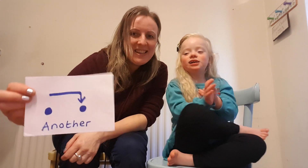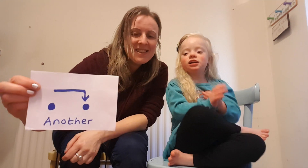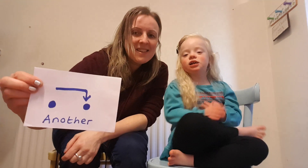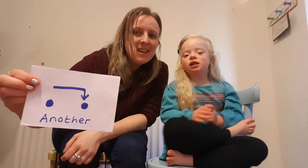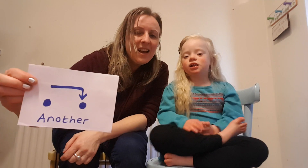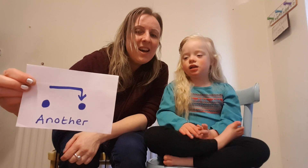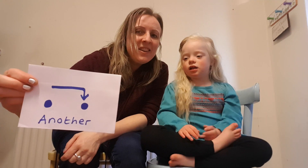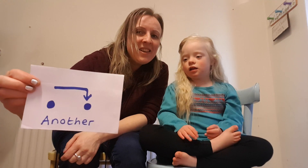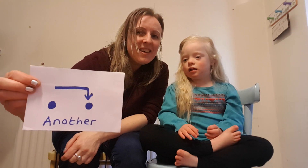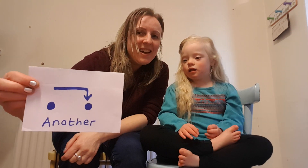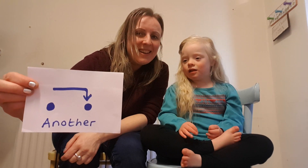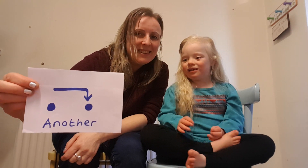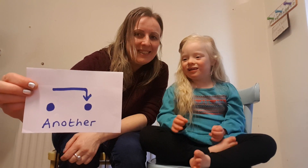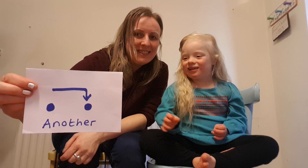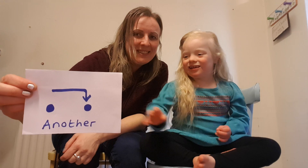is another.